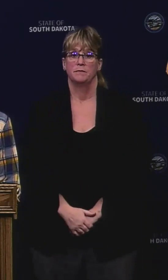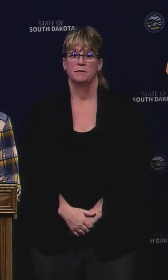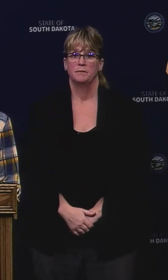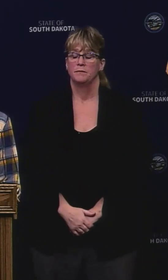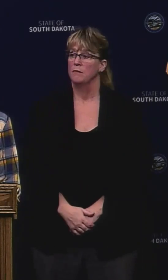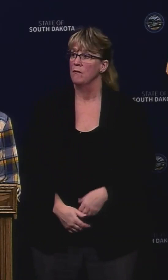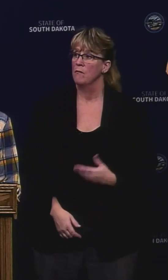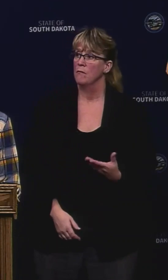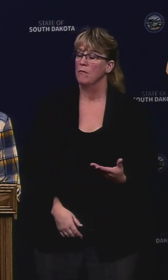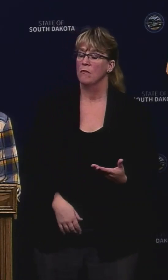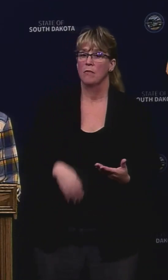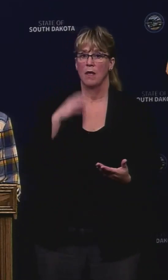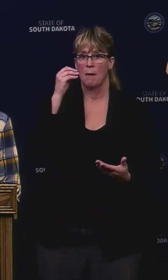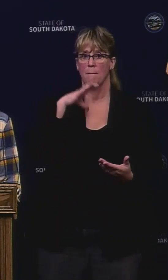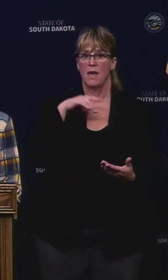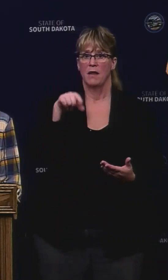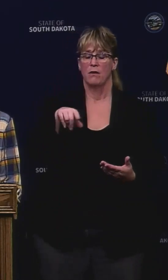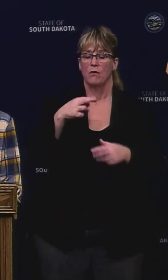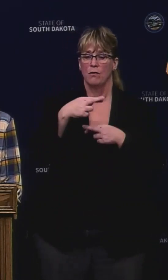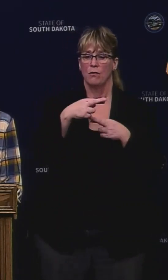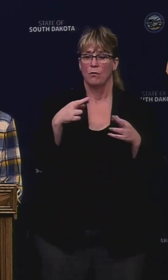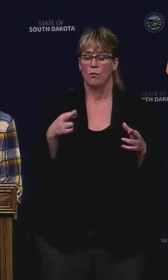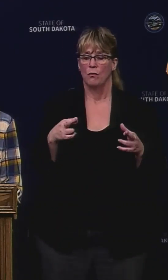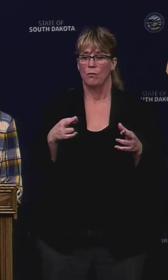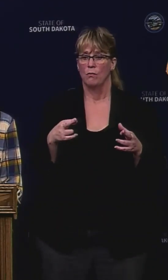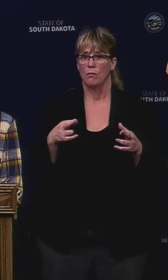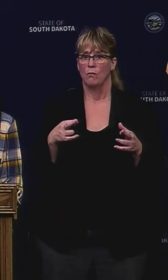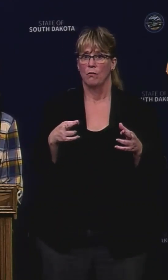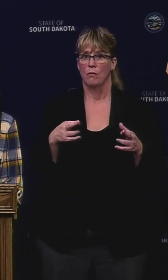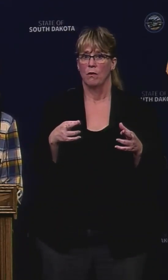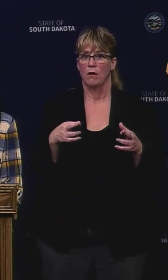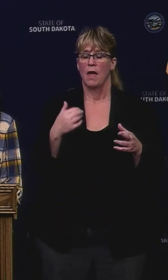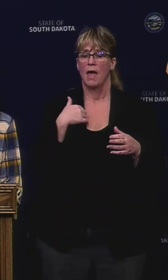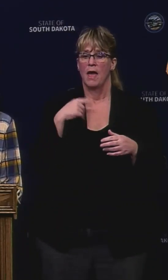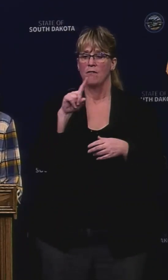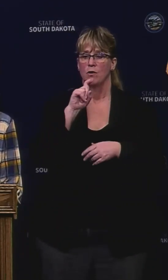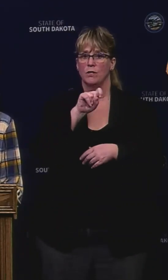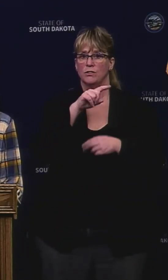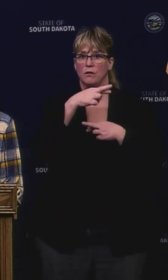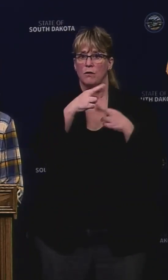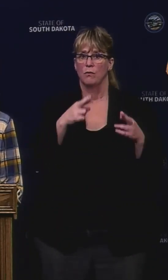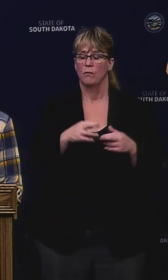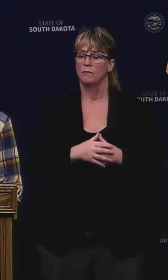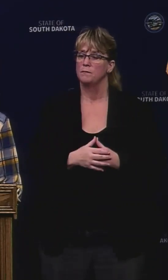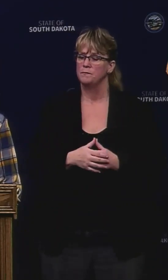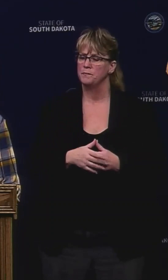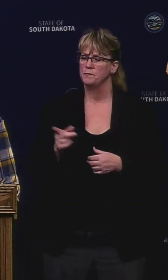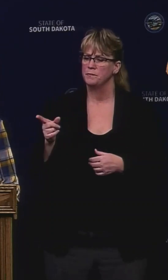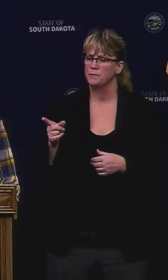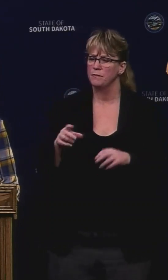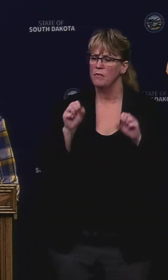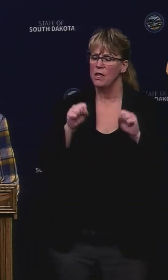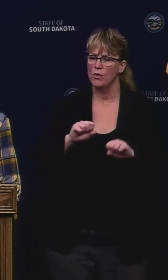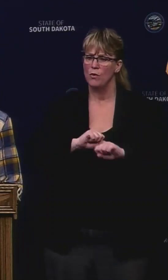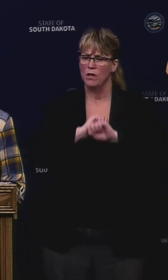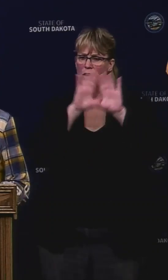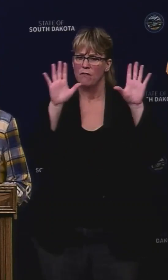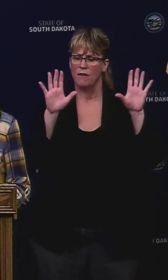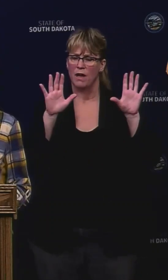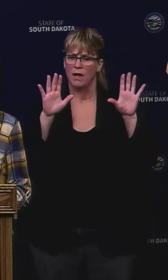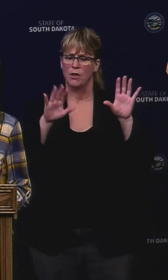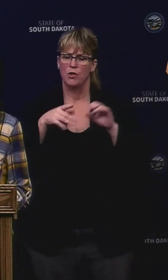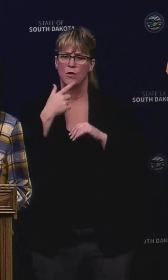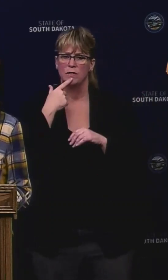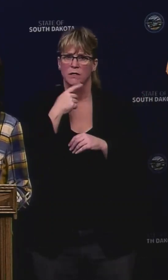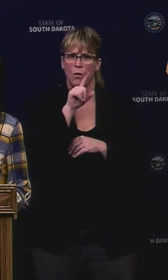Thank you. This is Morgan at the Rapid City Journal. I'm going to take a question in the room and then I'll go back to the phone. Could you clarify the amount, because you